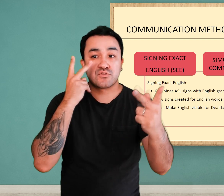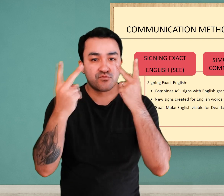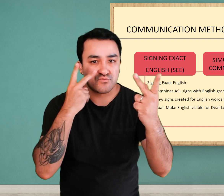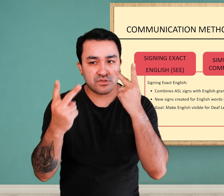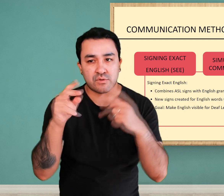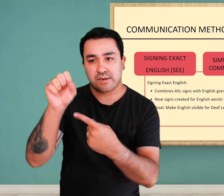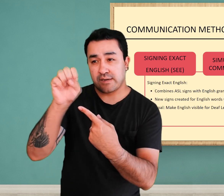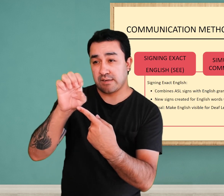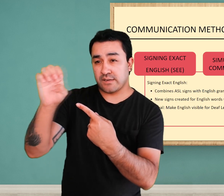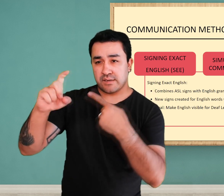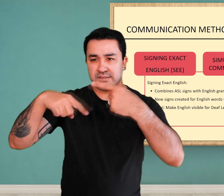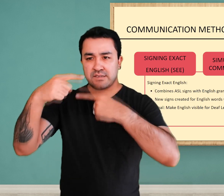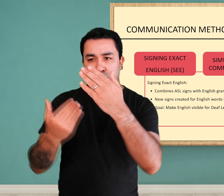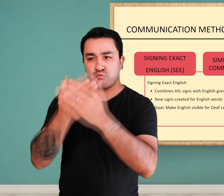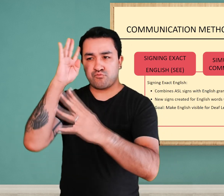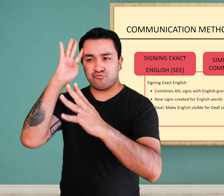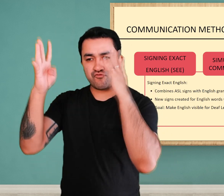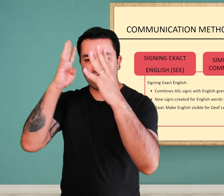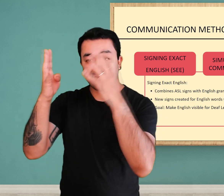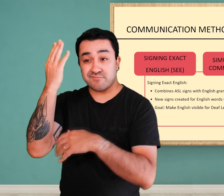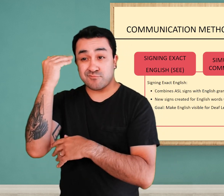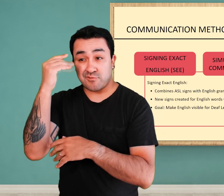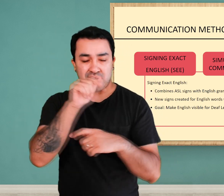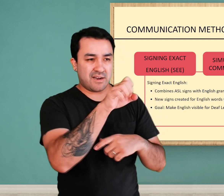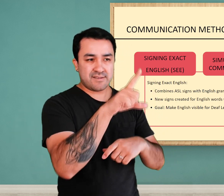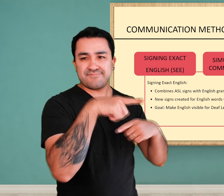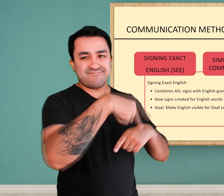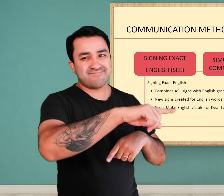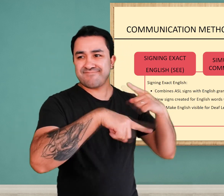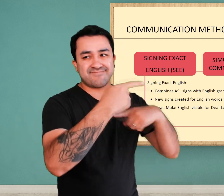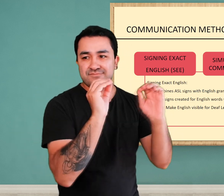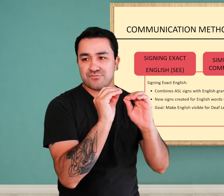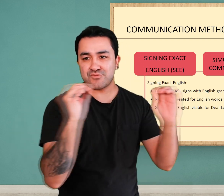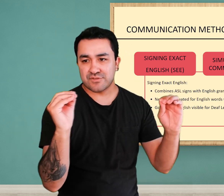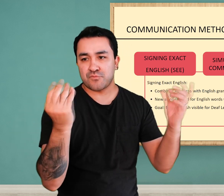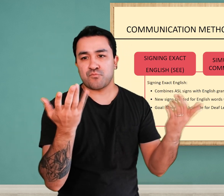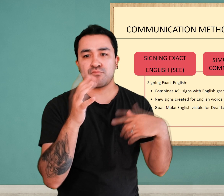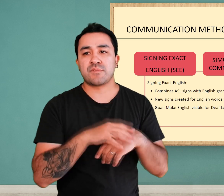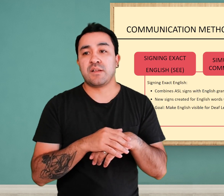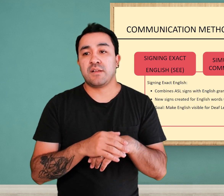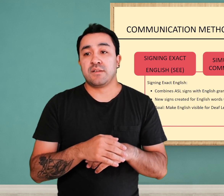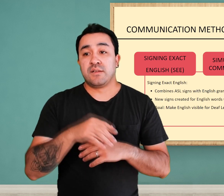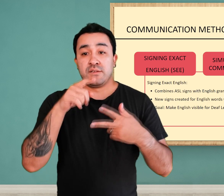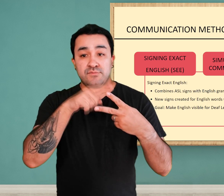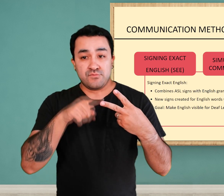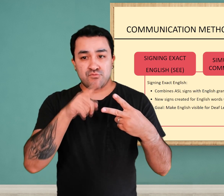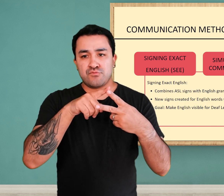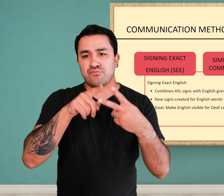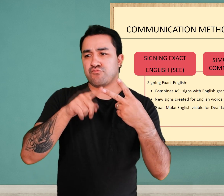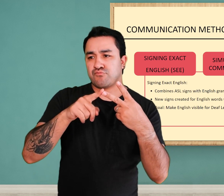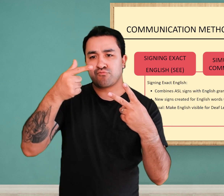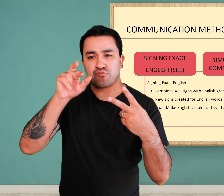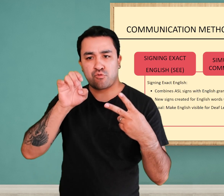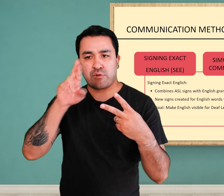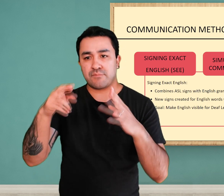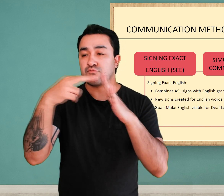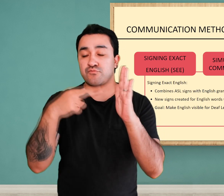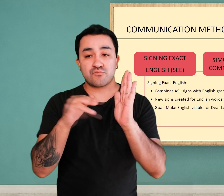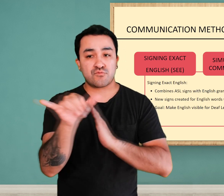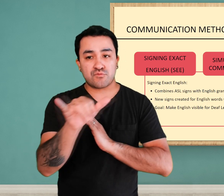and English to create a sign system. The goal of C was to make English visible. It added many signs that do not exist